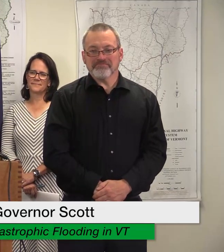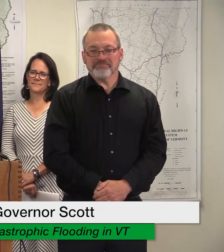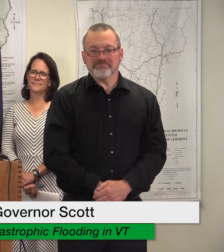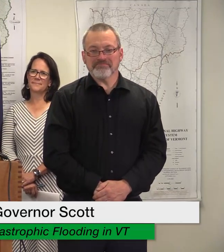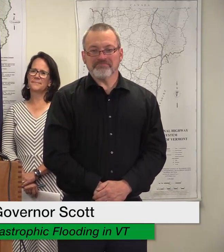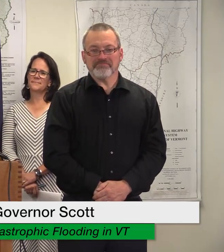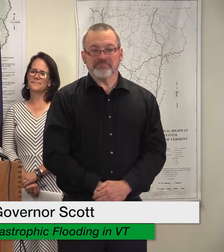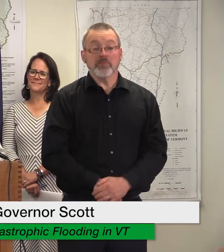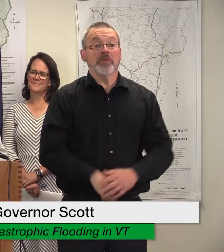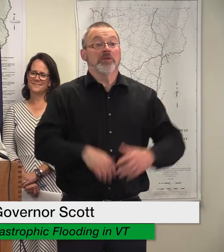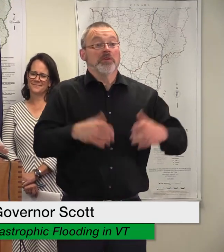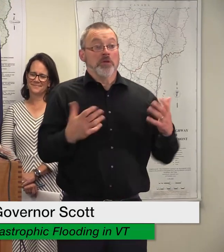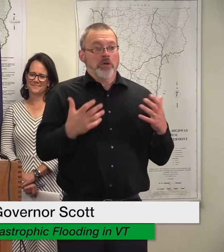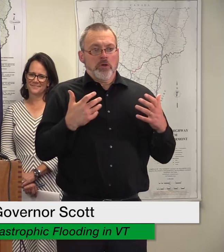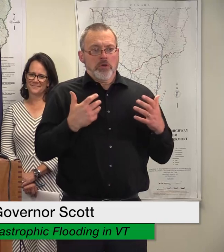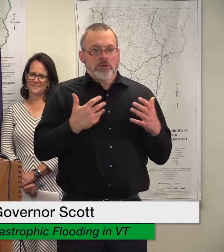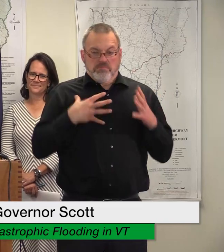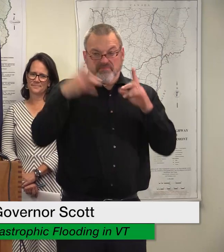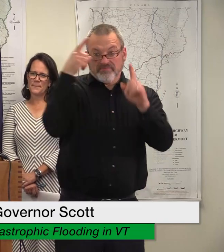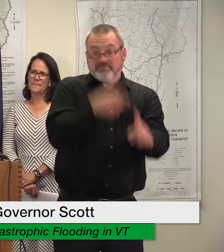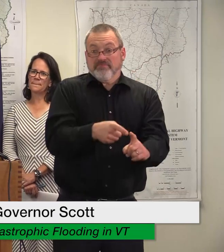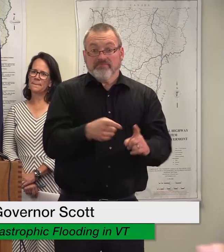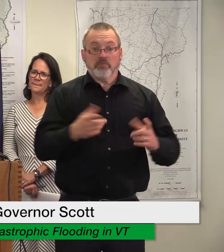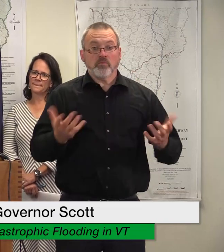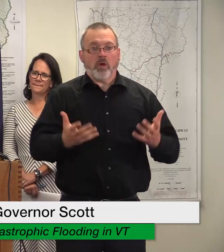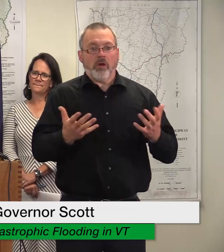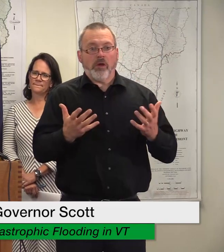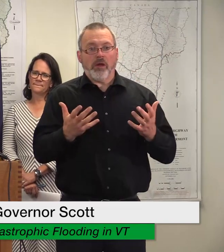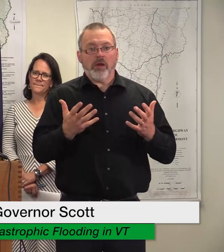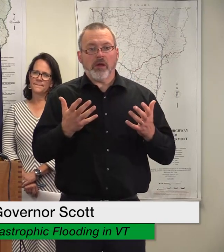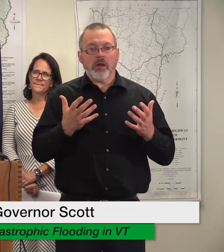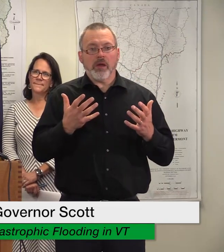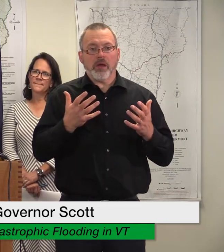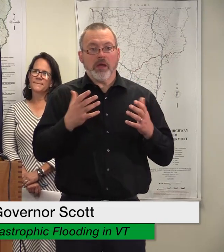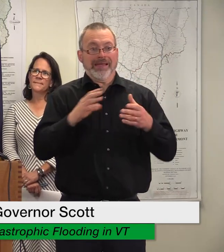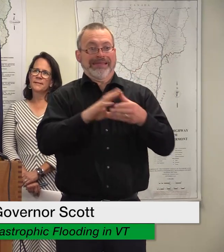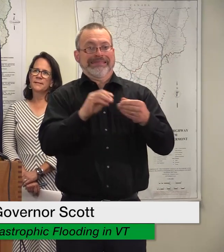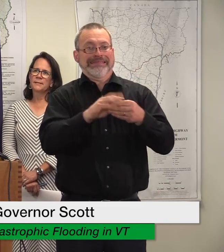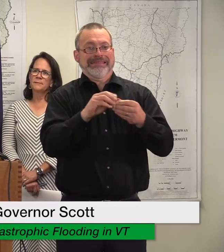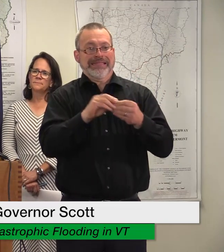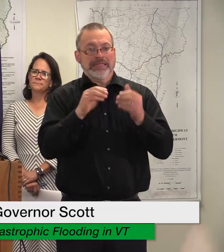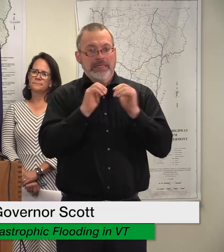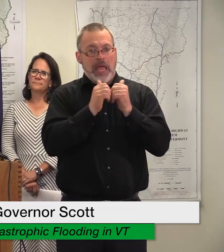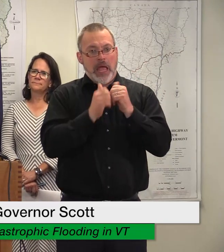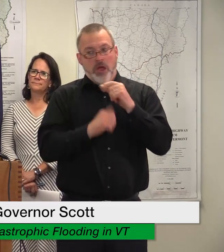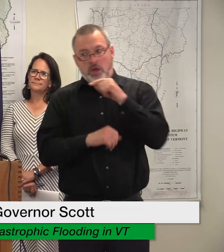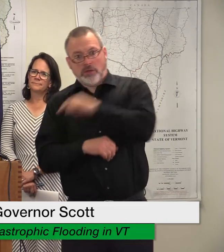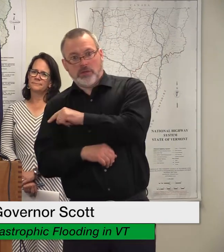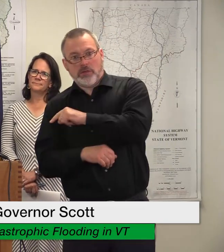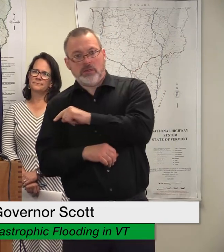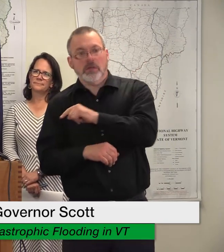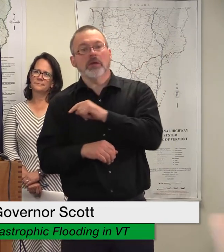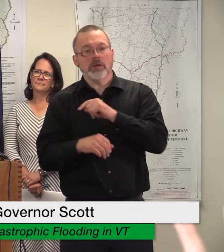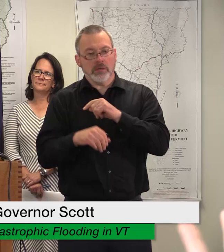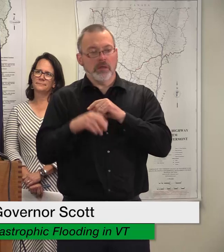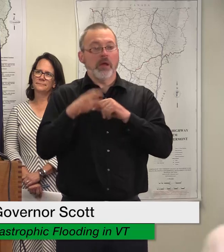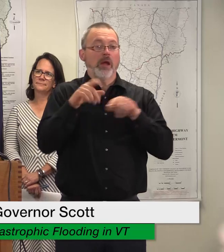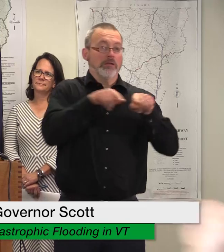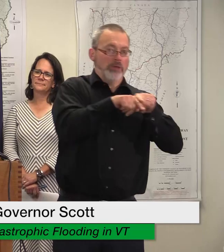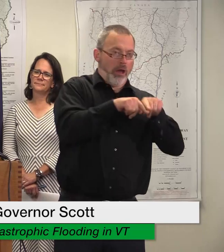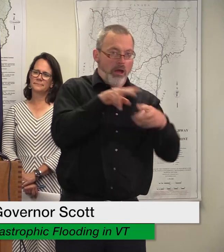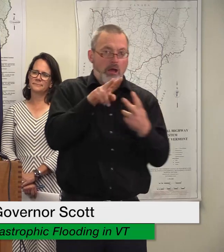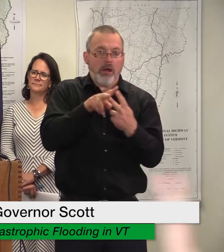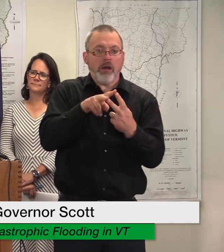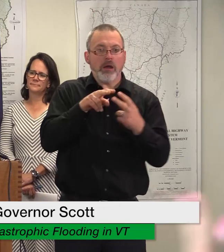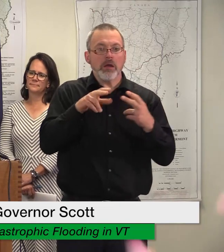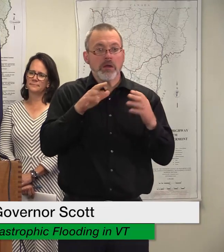So again, we'll have more information on how to purchase plates and socks to support those impacted by